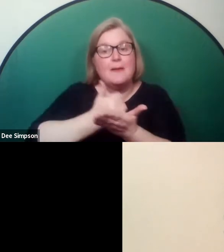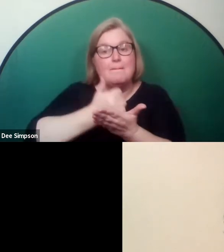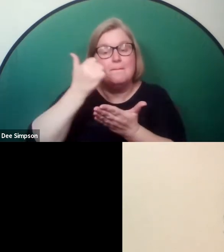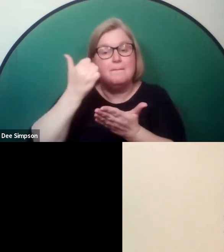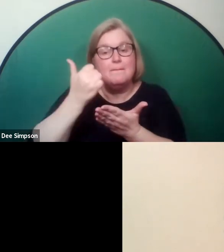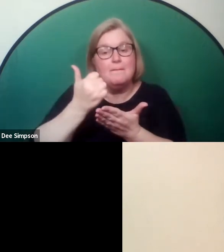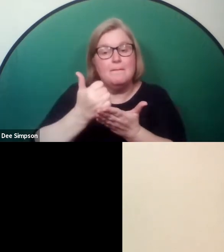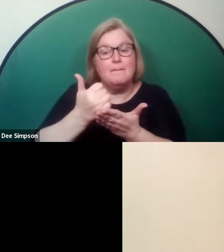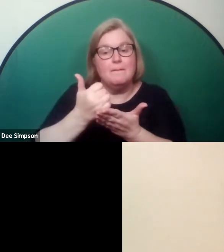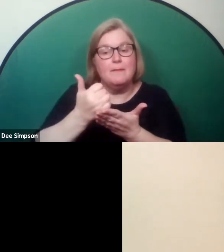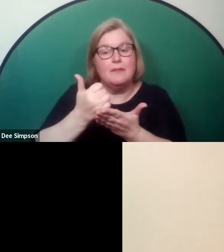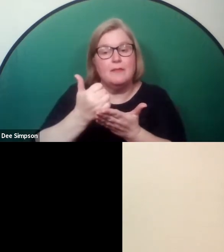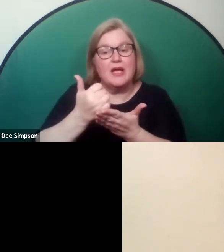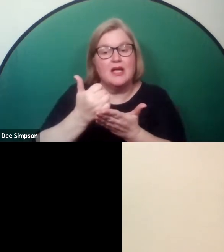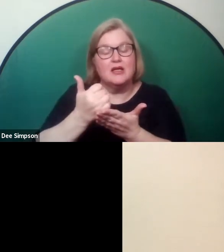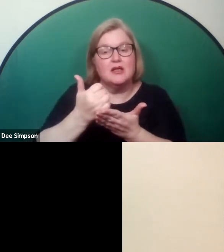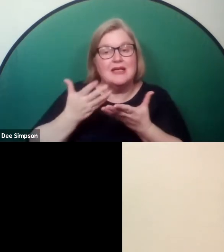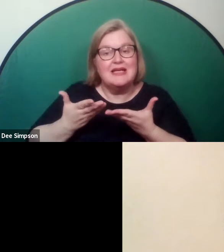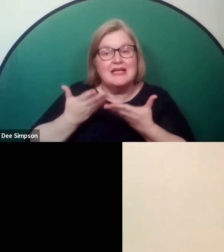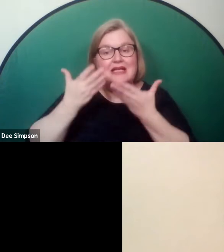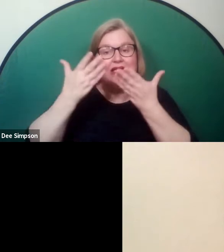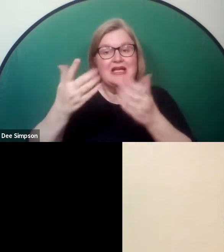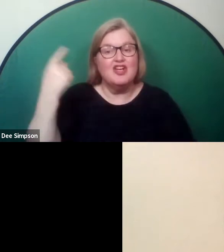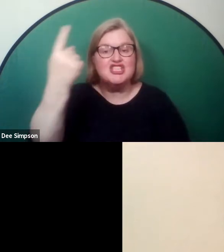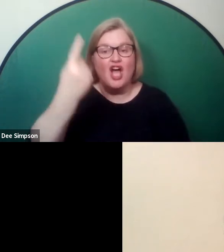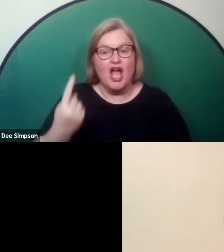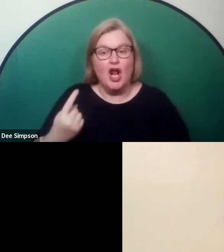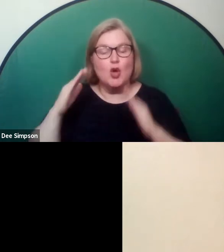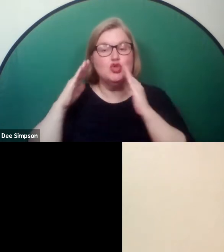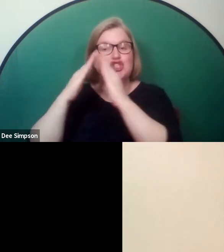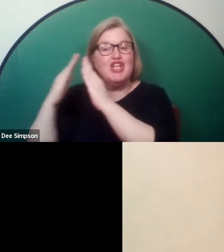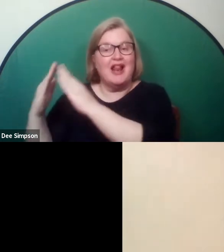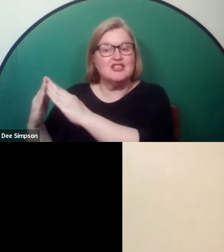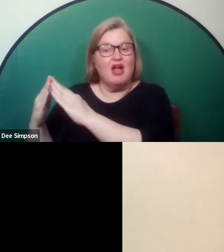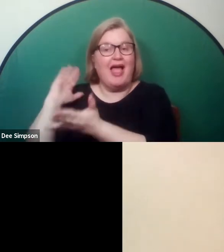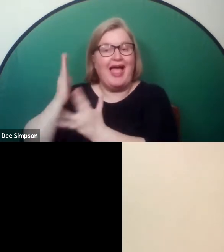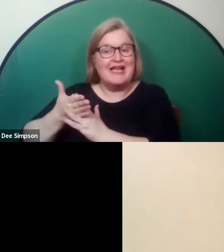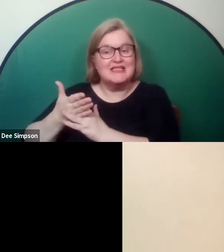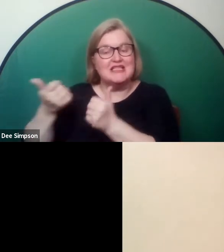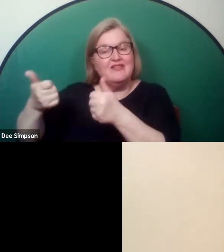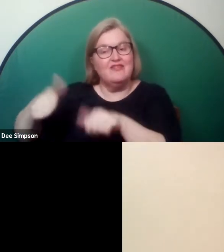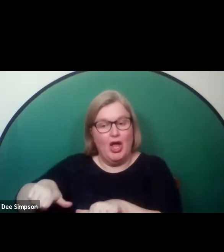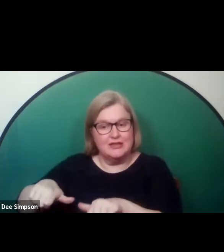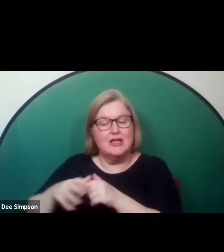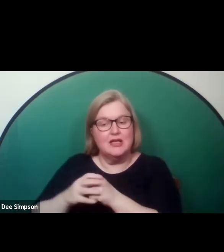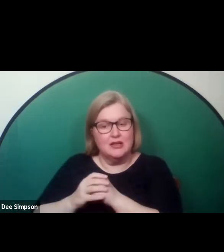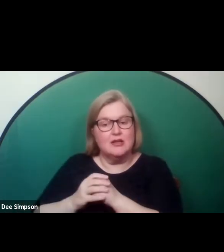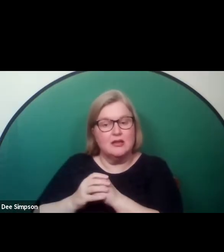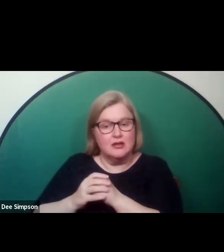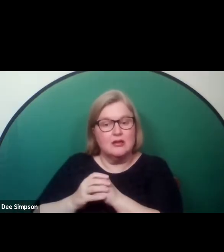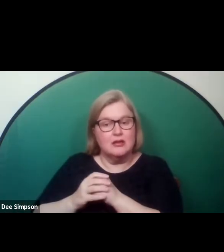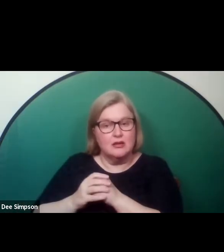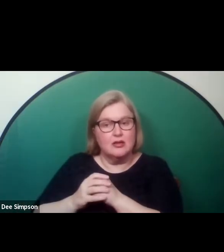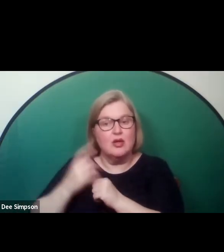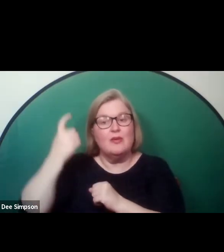cyclone shelters, which they made them accessible, but they were on a coastal